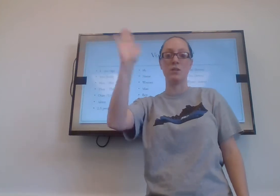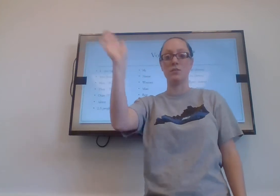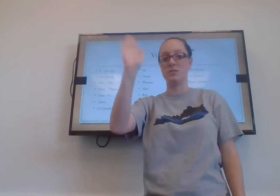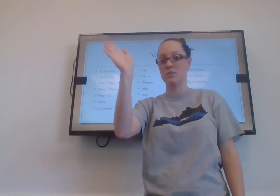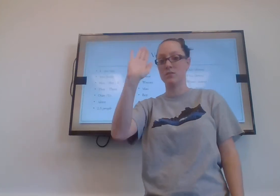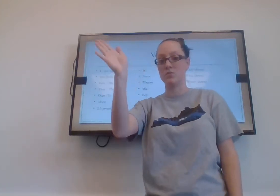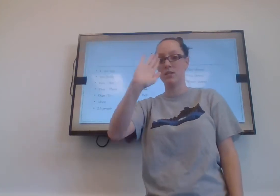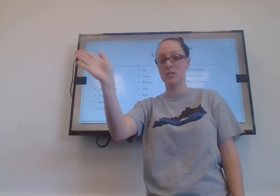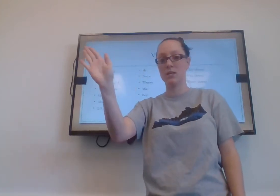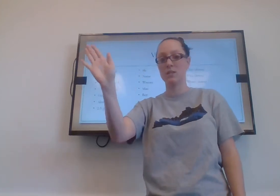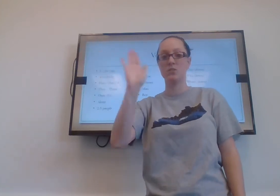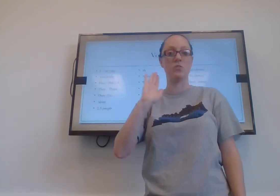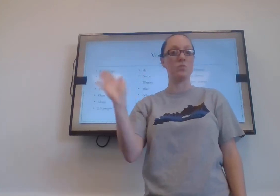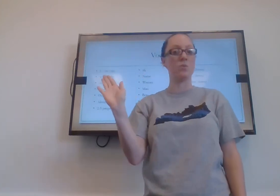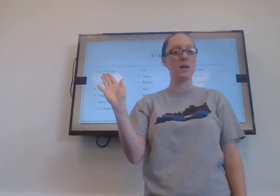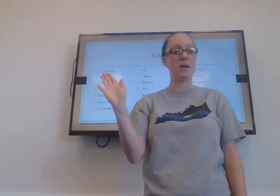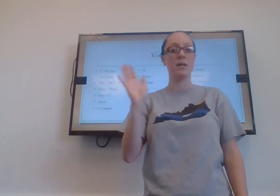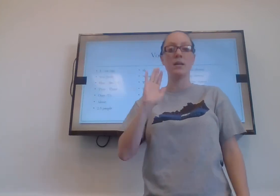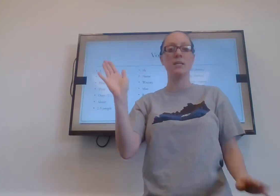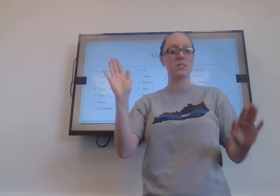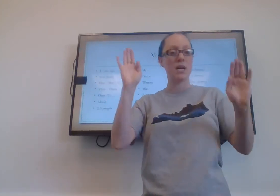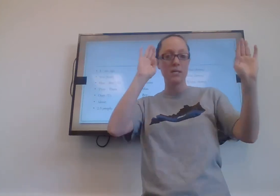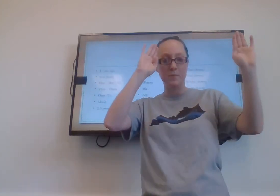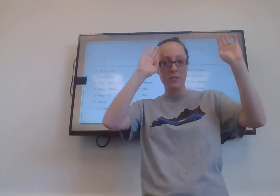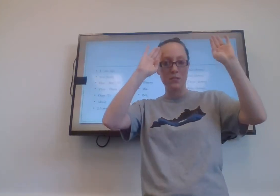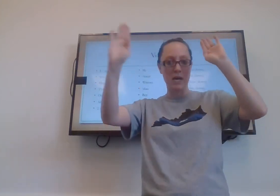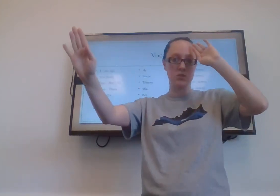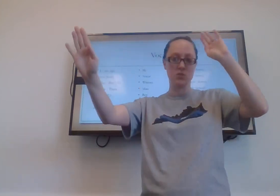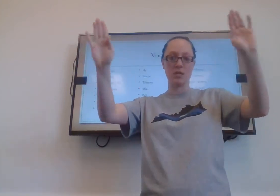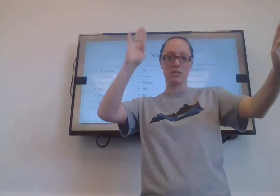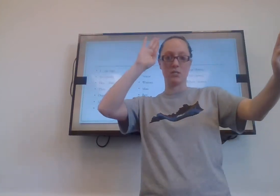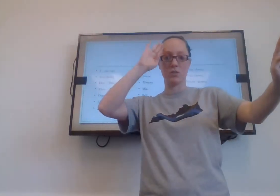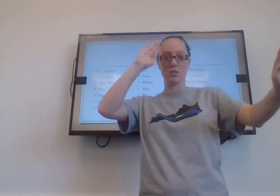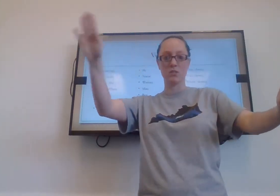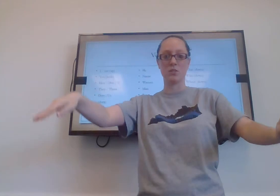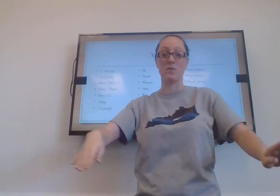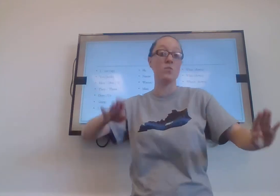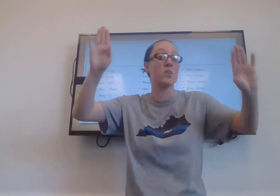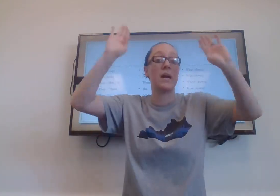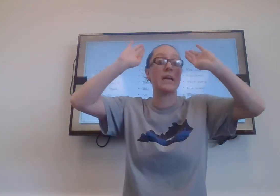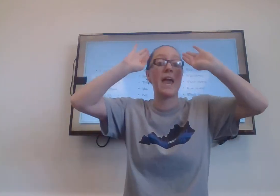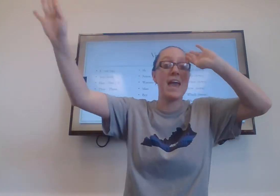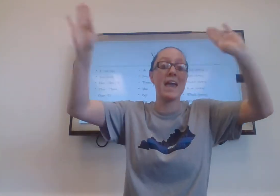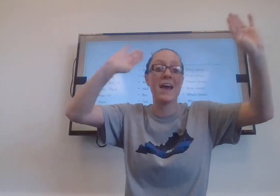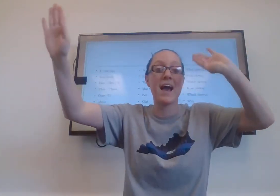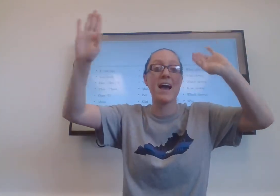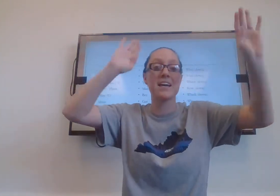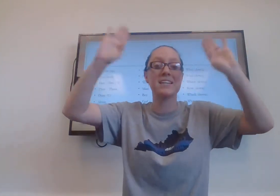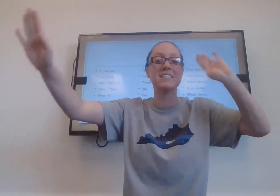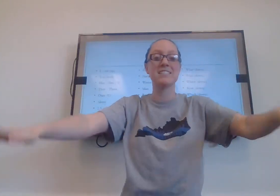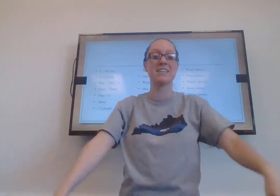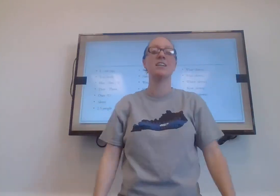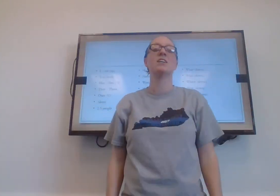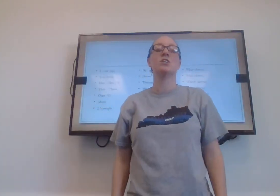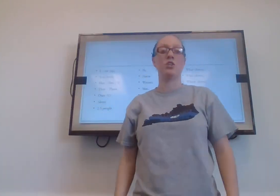do this. You do 1 high. It kind of depends on how enthusiastic you are. So if you were like, hey guys, you could